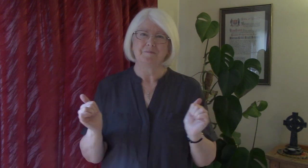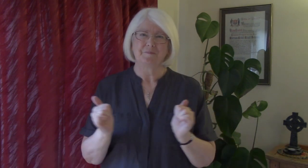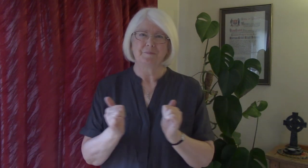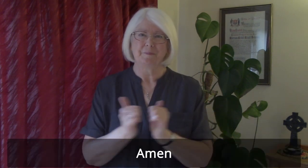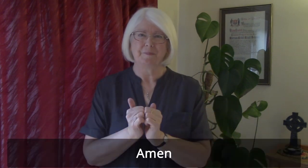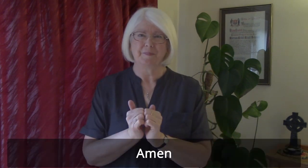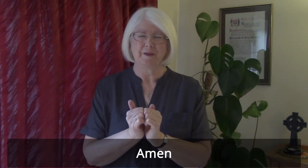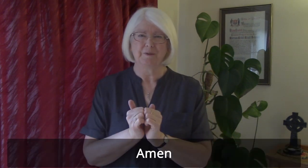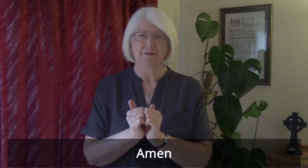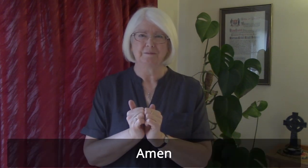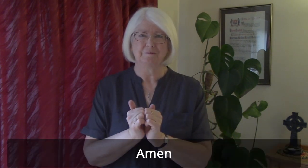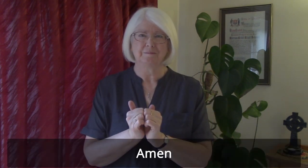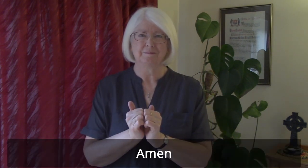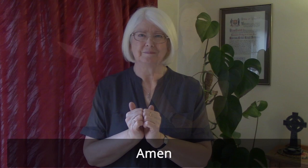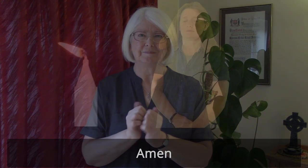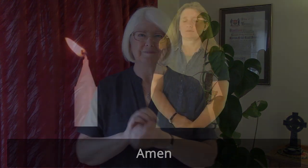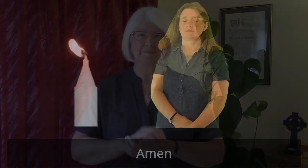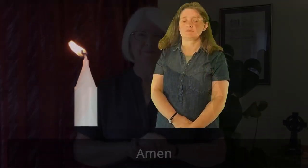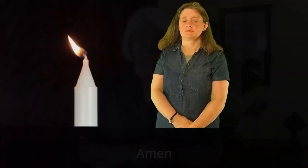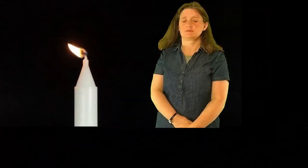Lord. Amen.